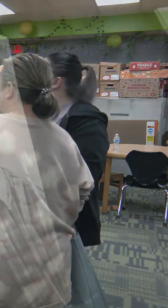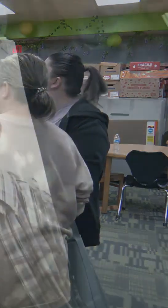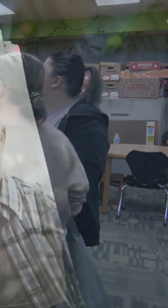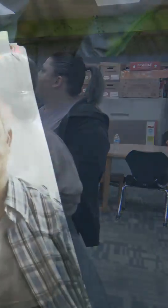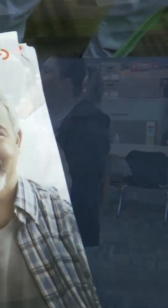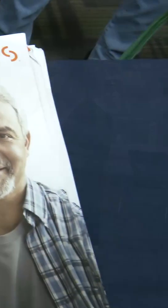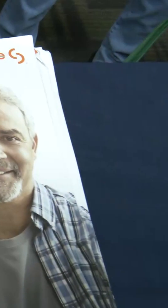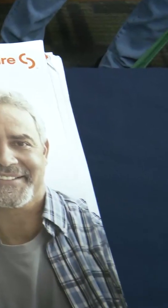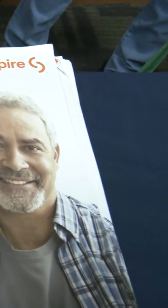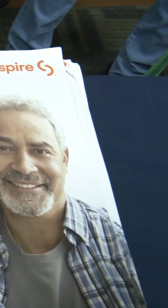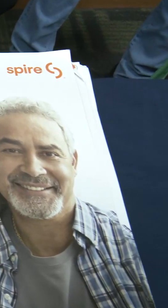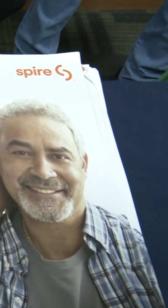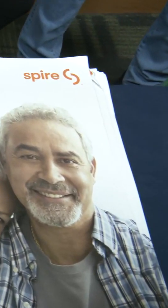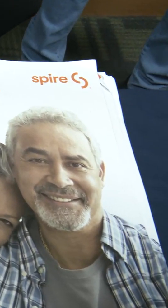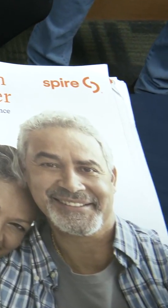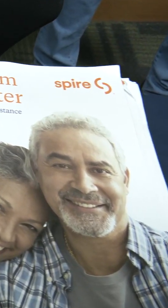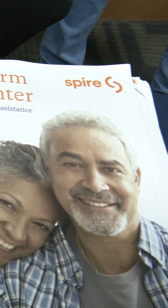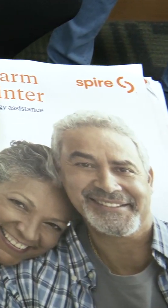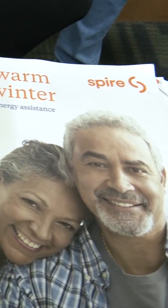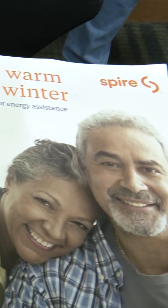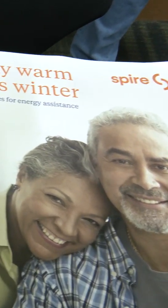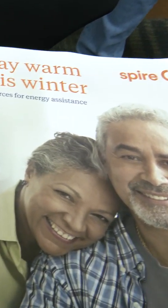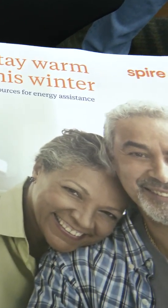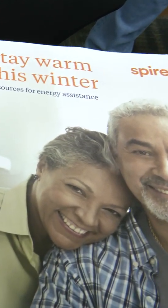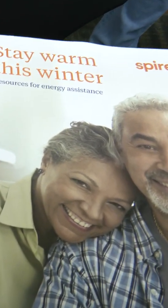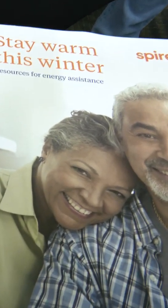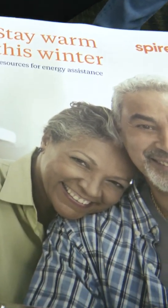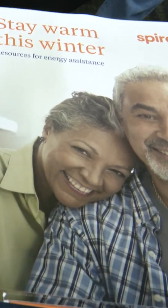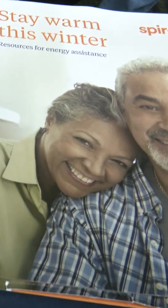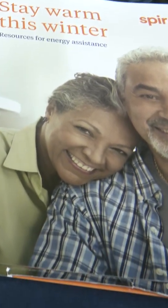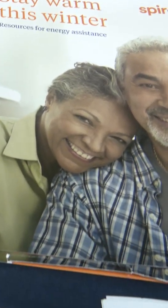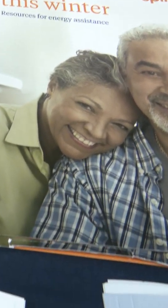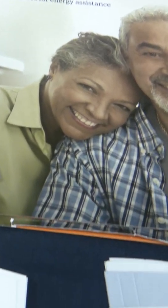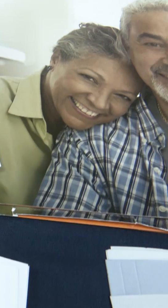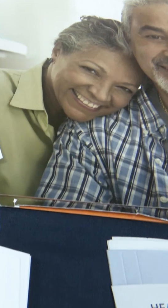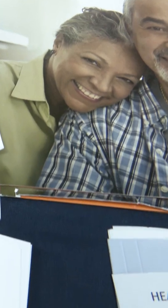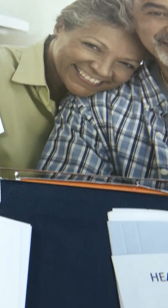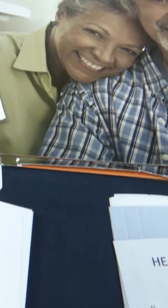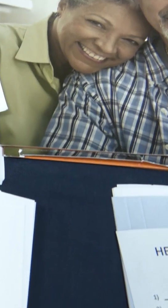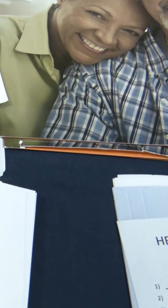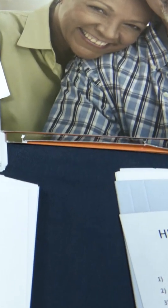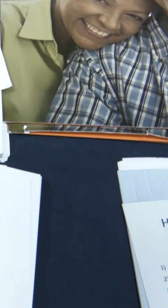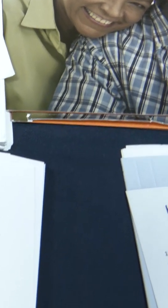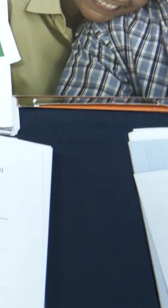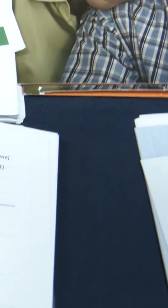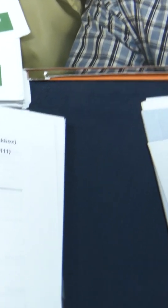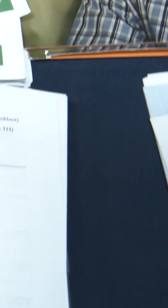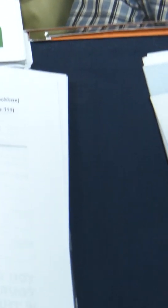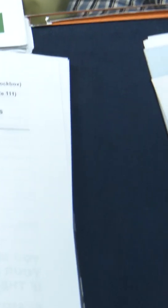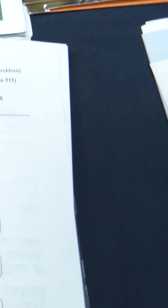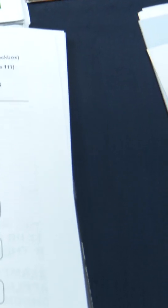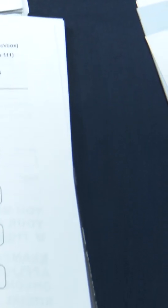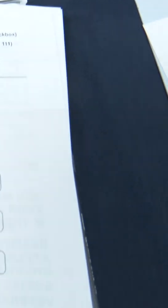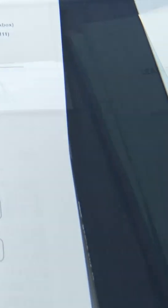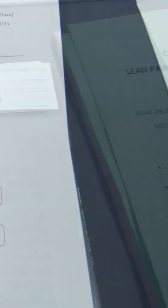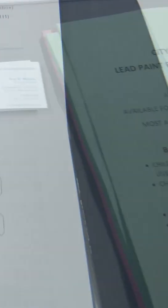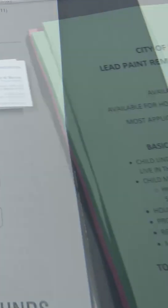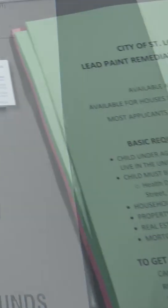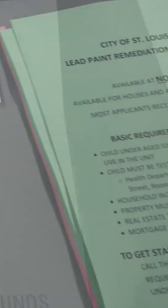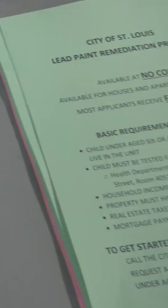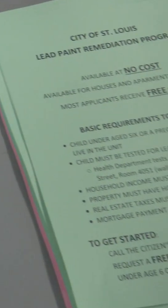in the library, we have, we've tabled several city departments. So please stop by